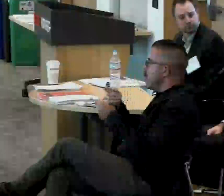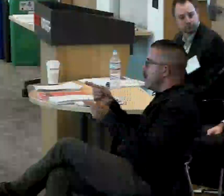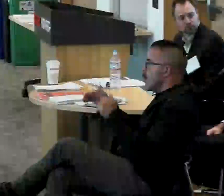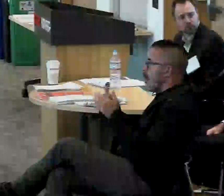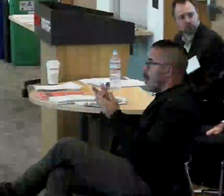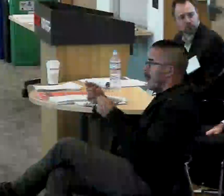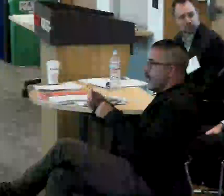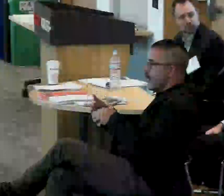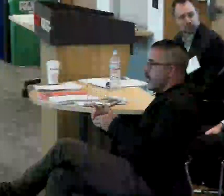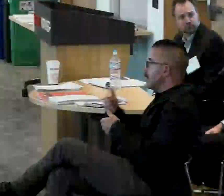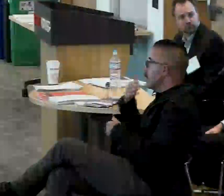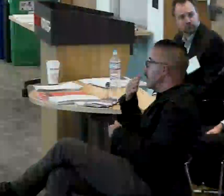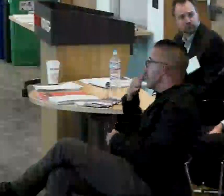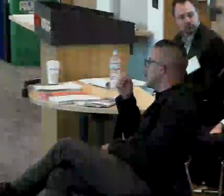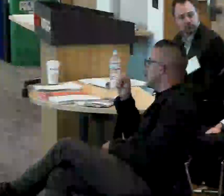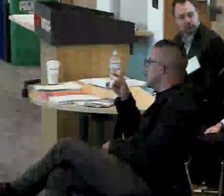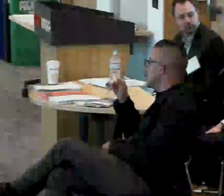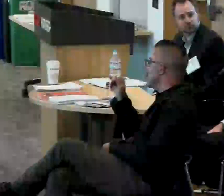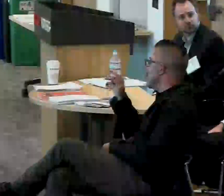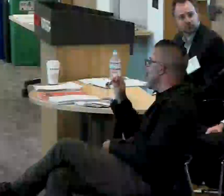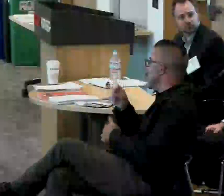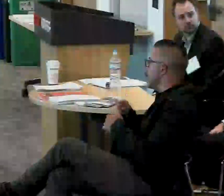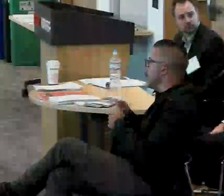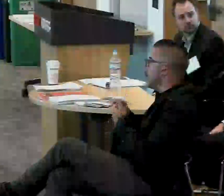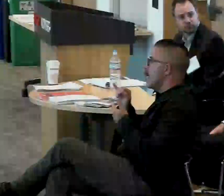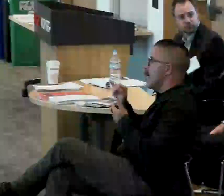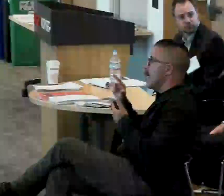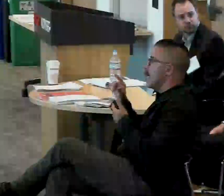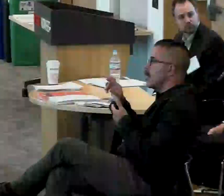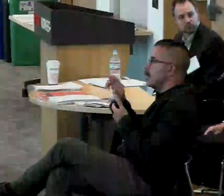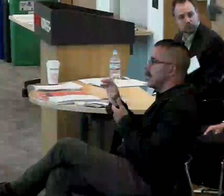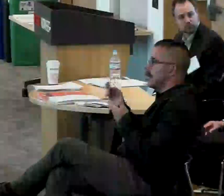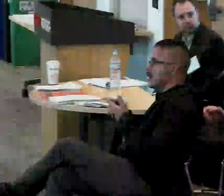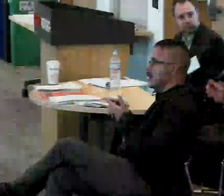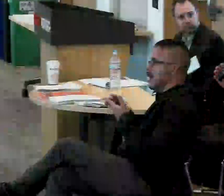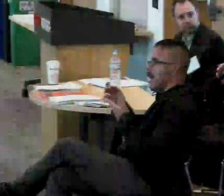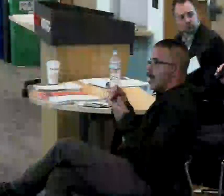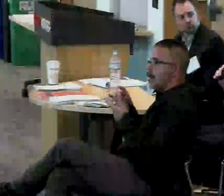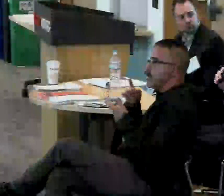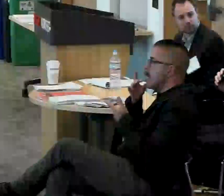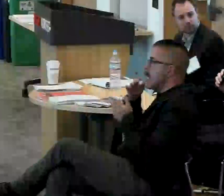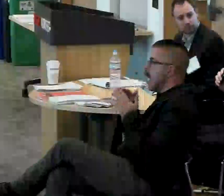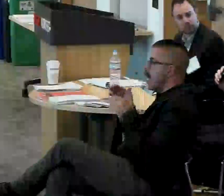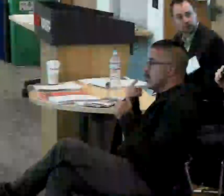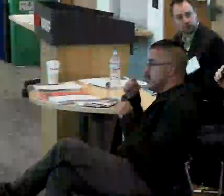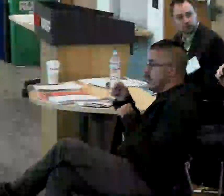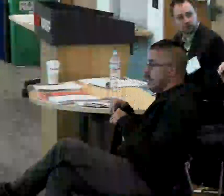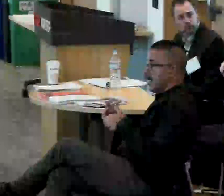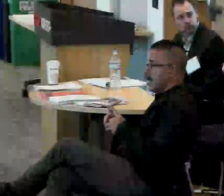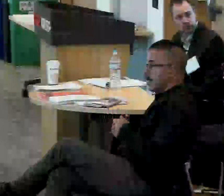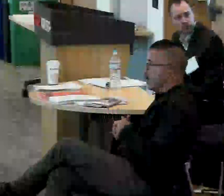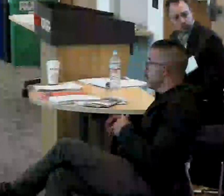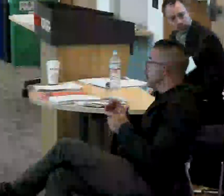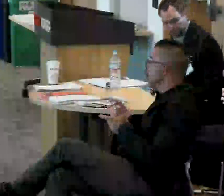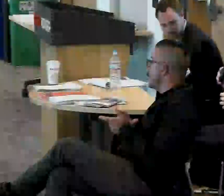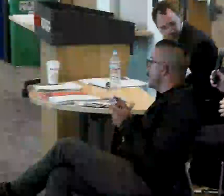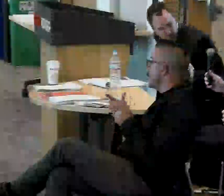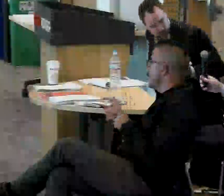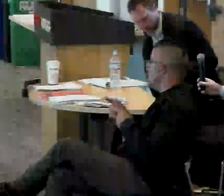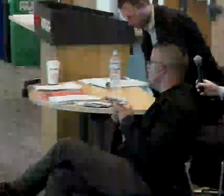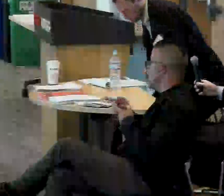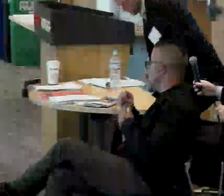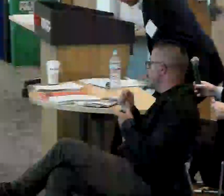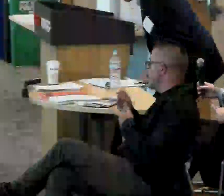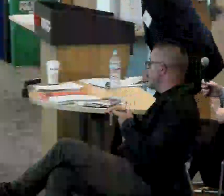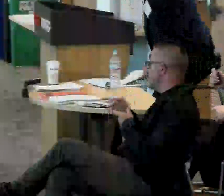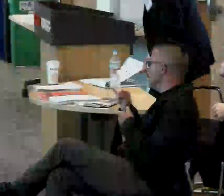Thanks, Spike, Independent Living Resource Center, and the LightHouse for being here. And it's great to be here today. And I will turn it back over to Spike. Why